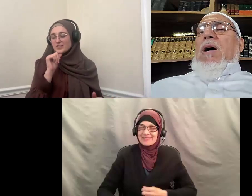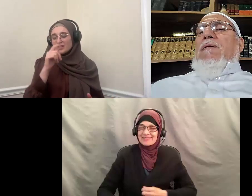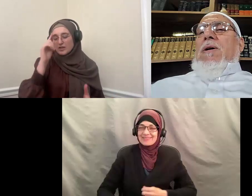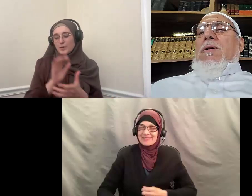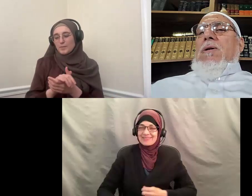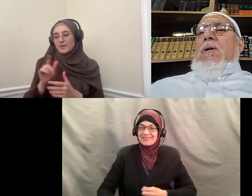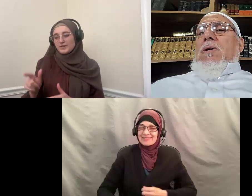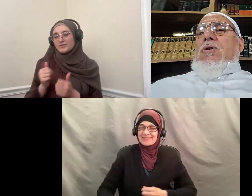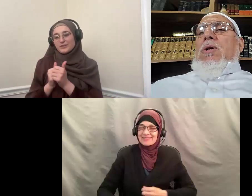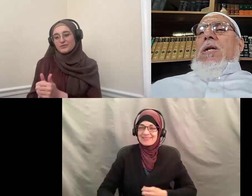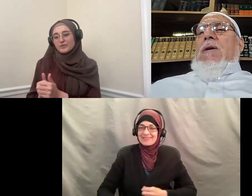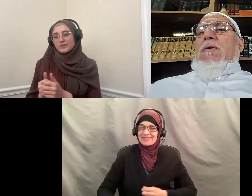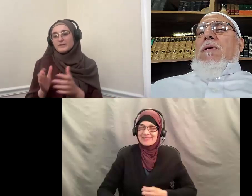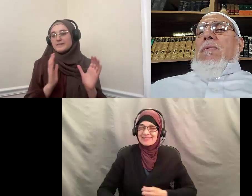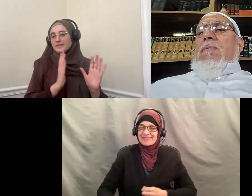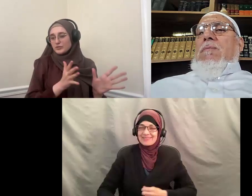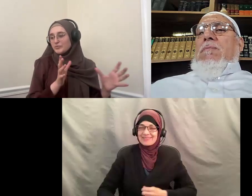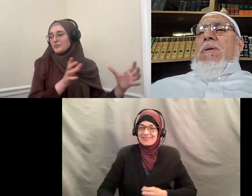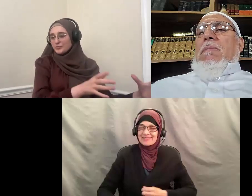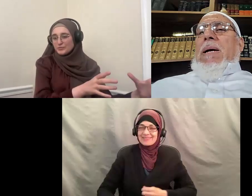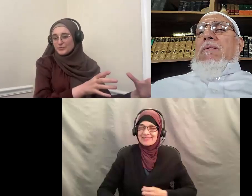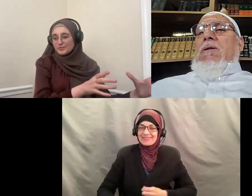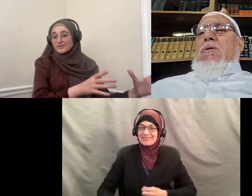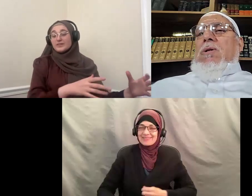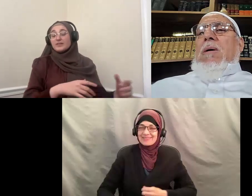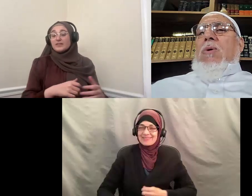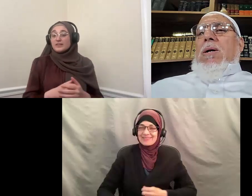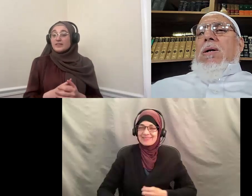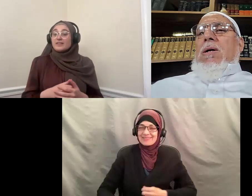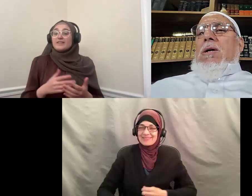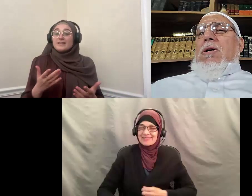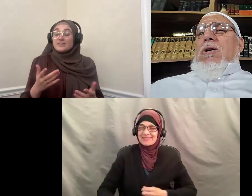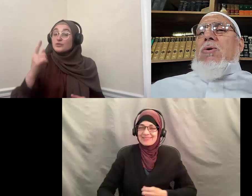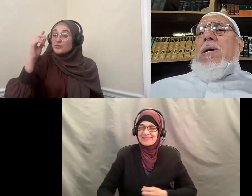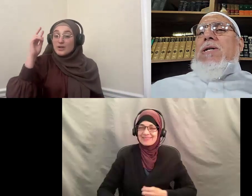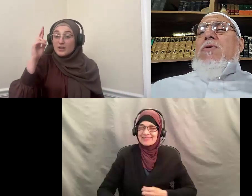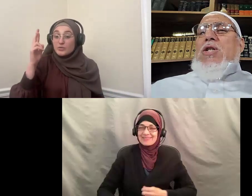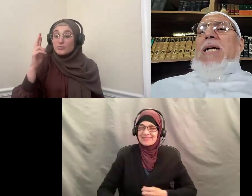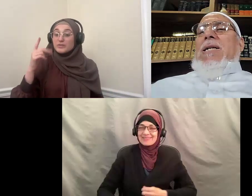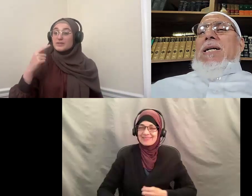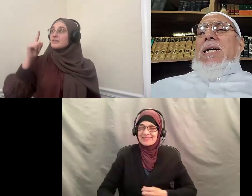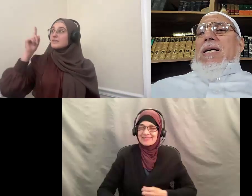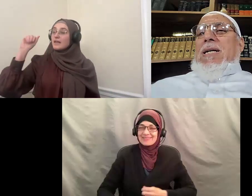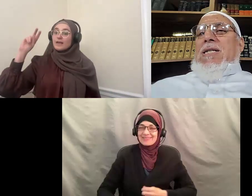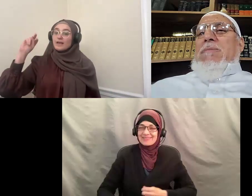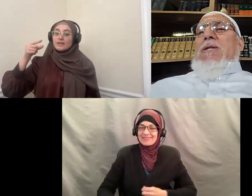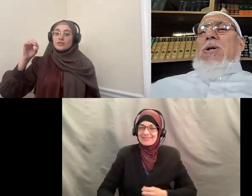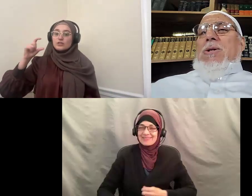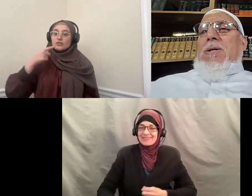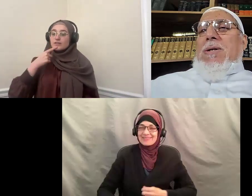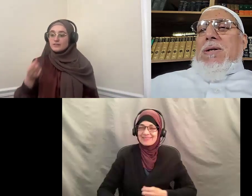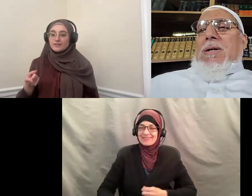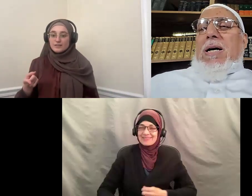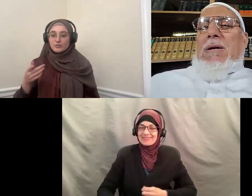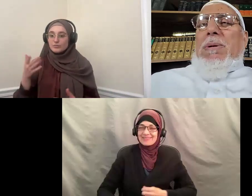a prophet should never be married to someone who is rejecting his